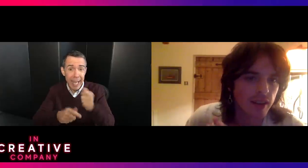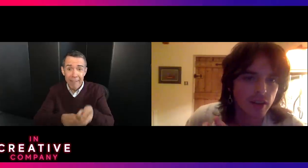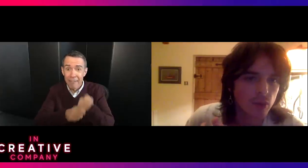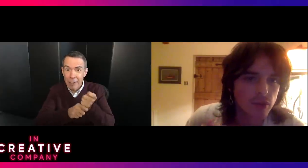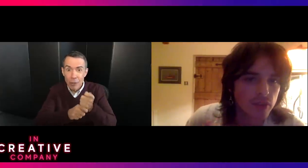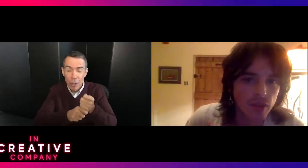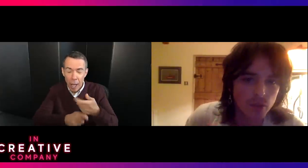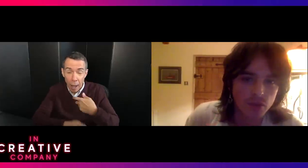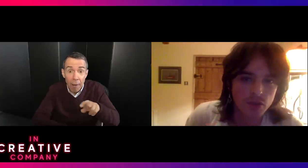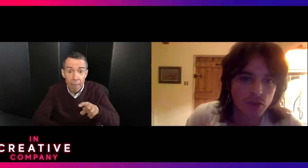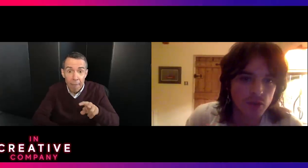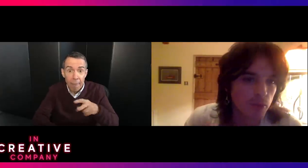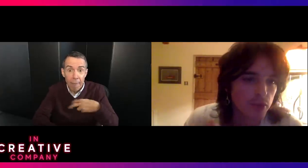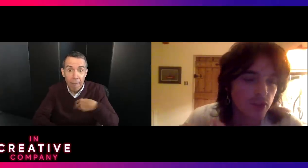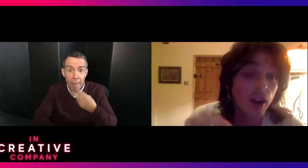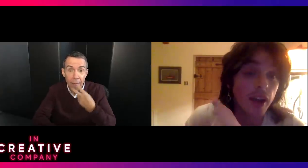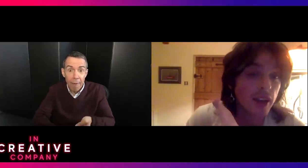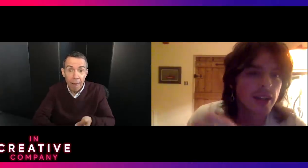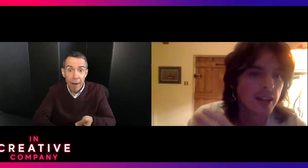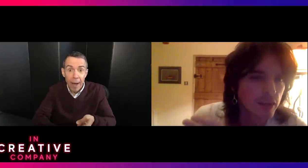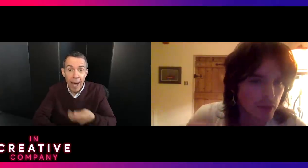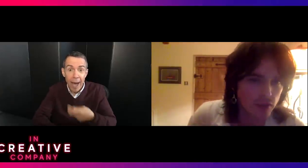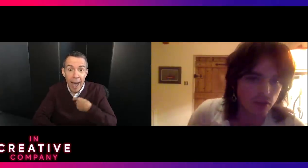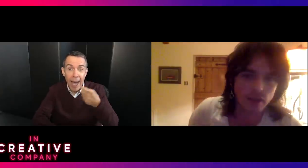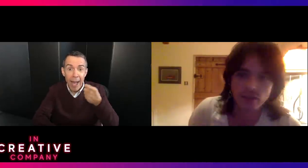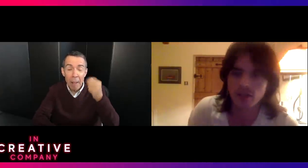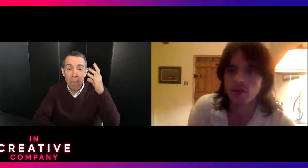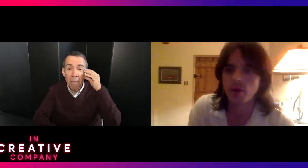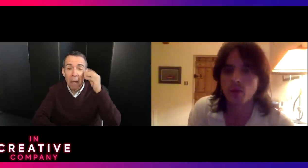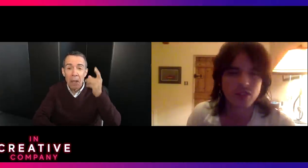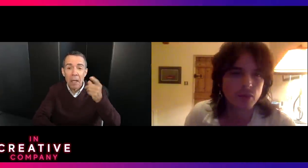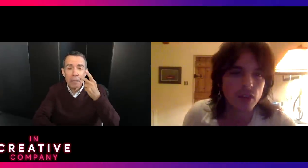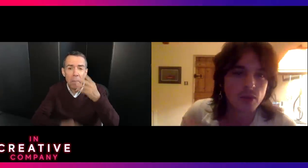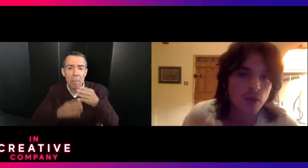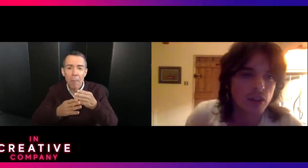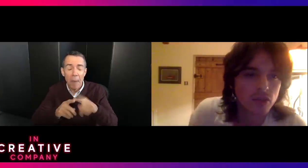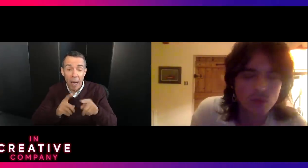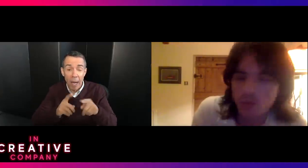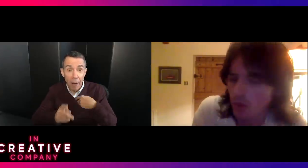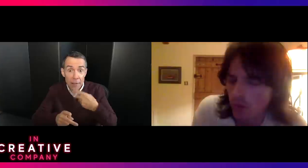And it was bizarre. I had a little experience going out and seeing the boat, but